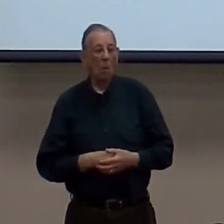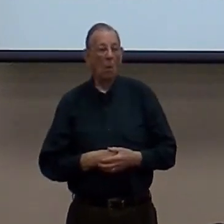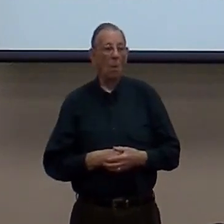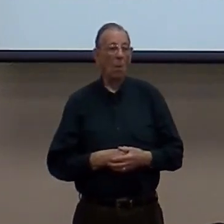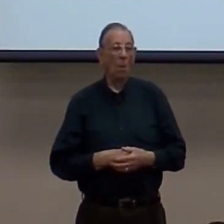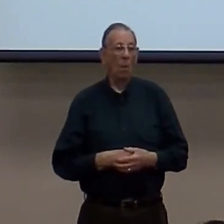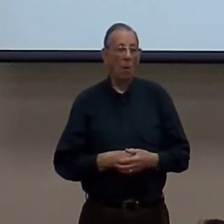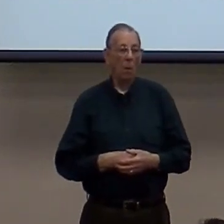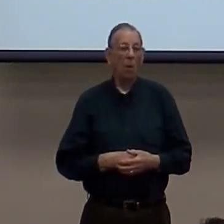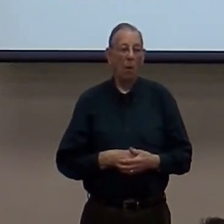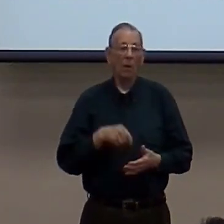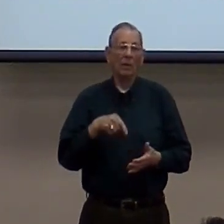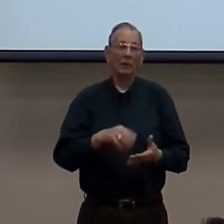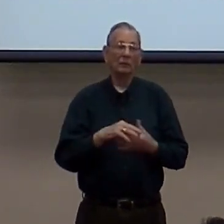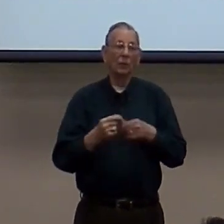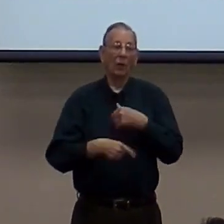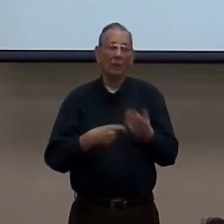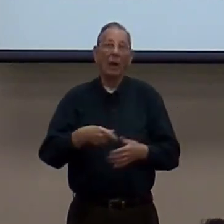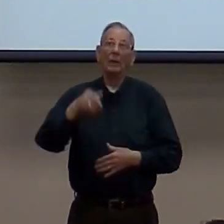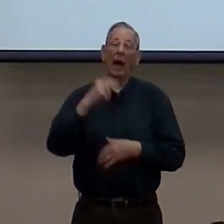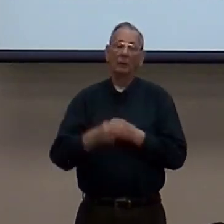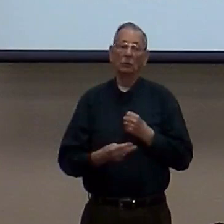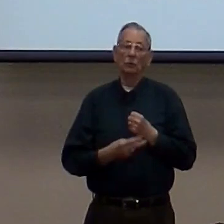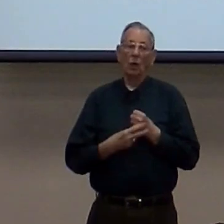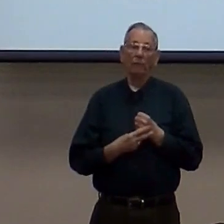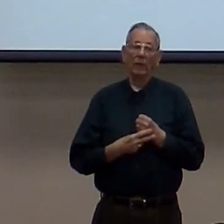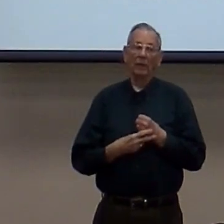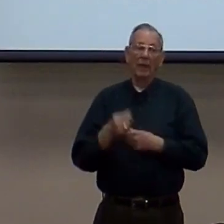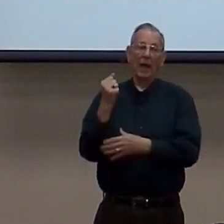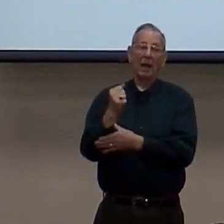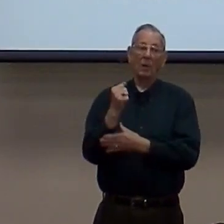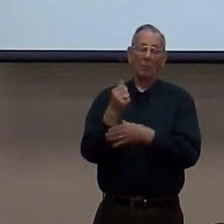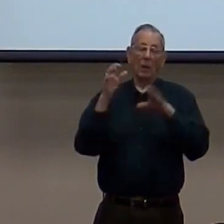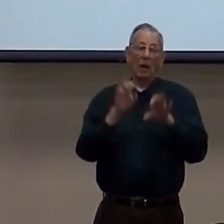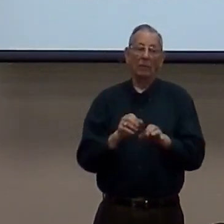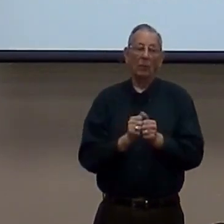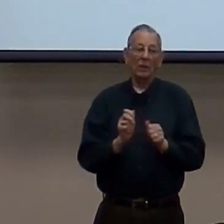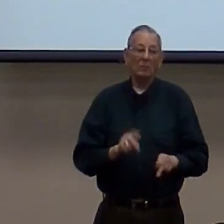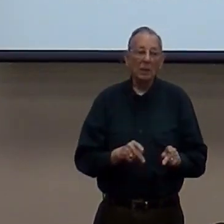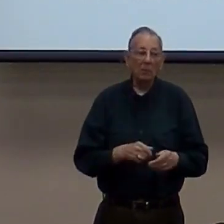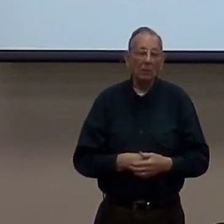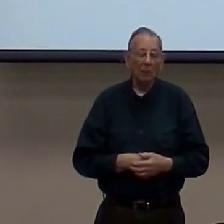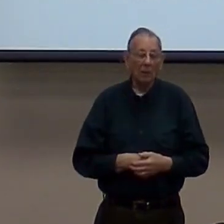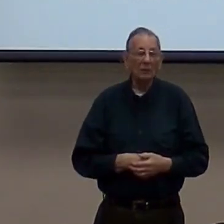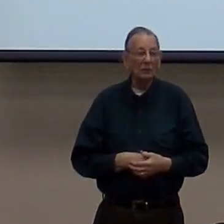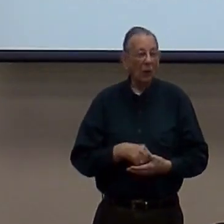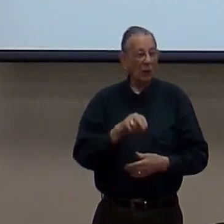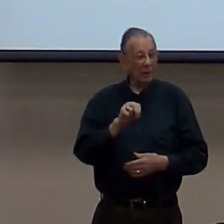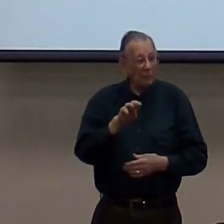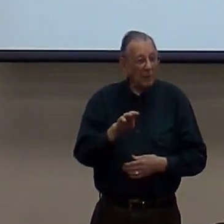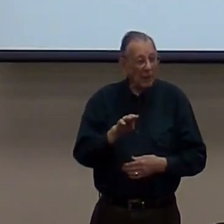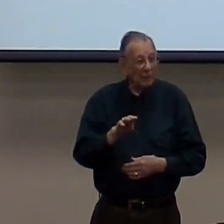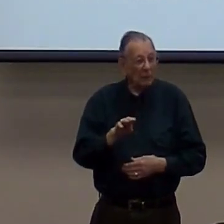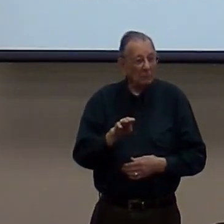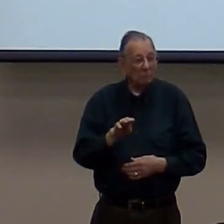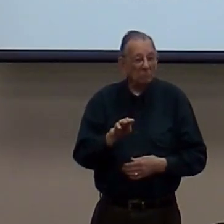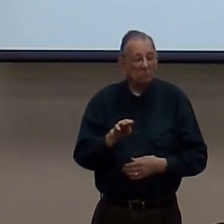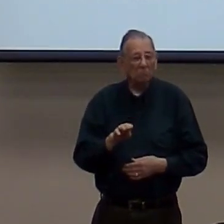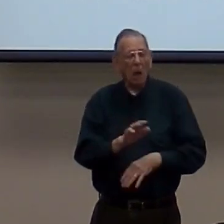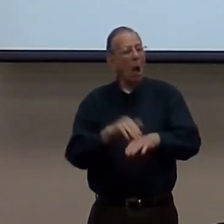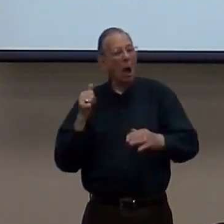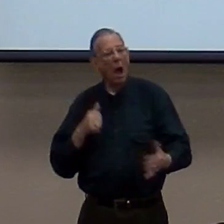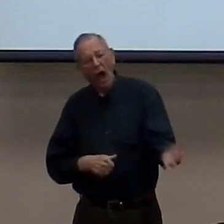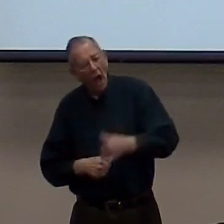this not about God preserving the Abrahamic covenant with his people? So Nebuchadnezzar calls them out.